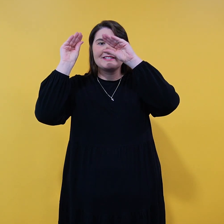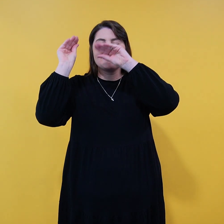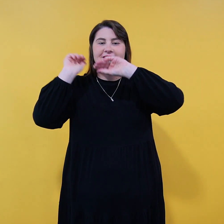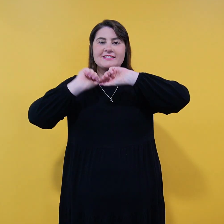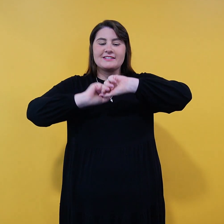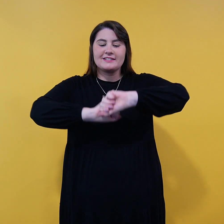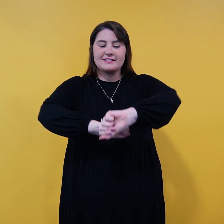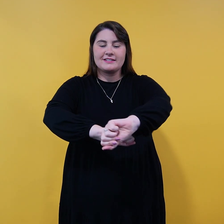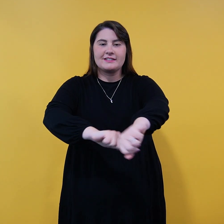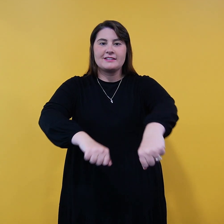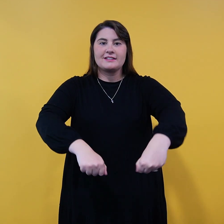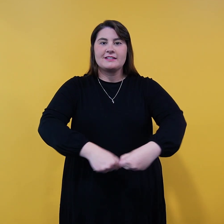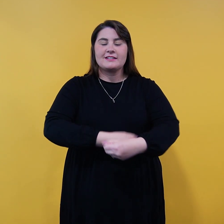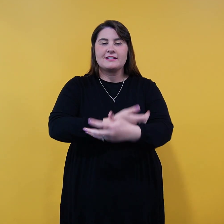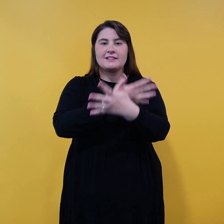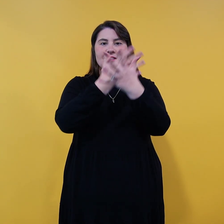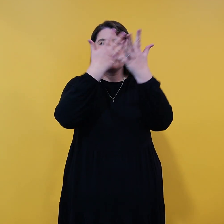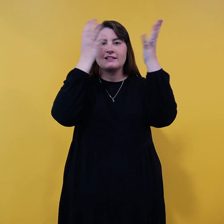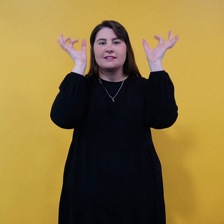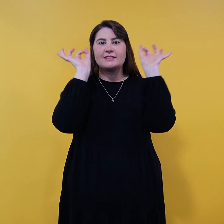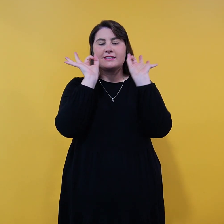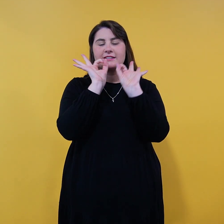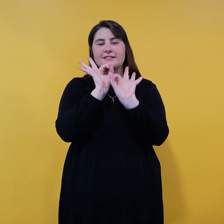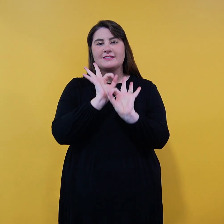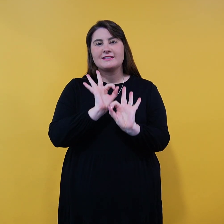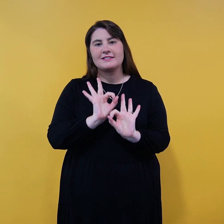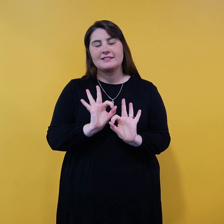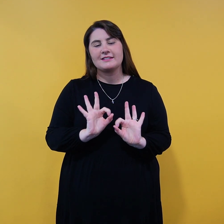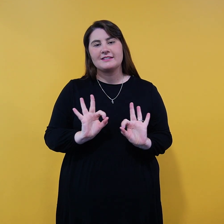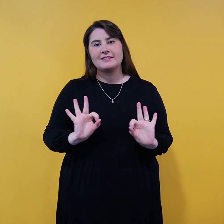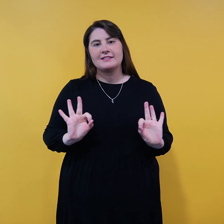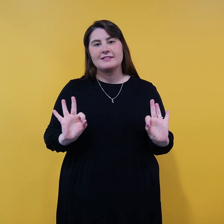Sleep in heavenly